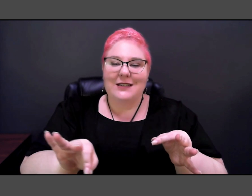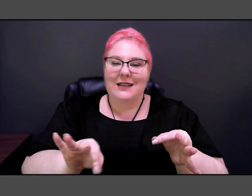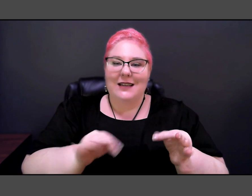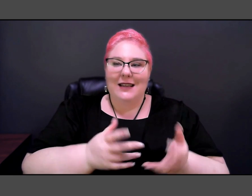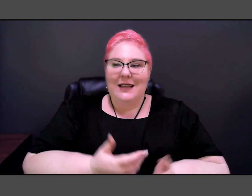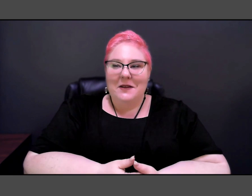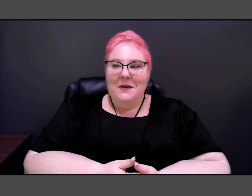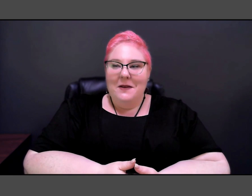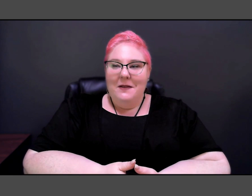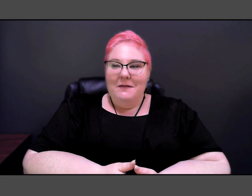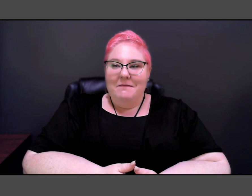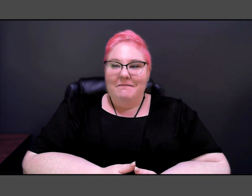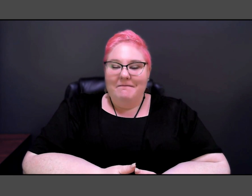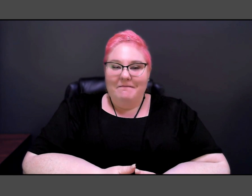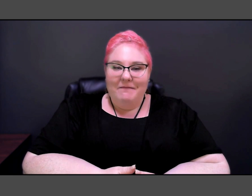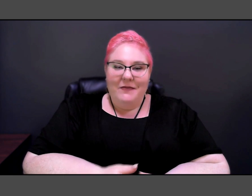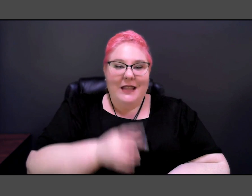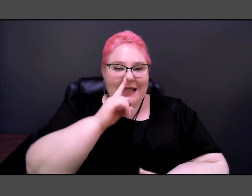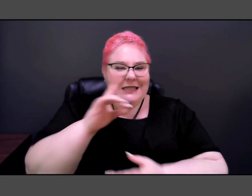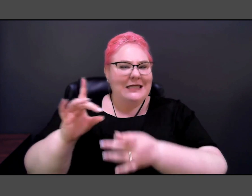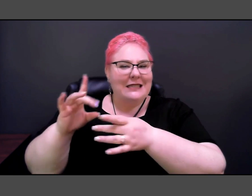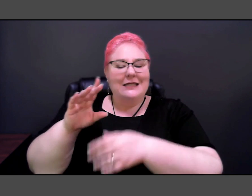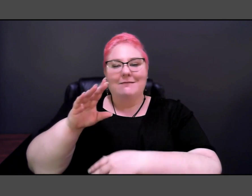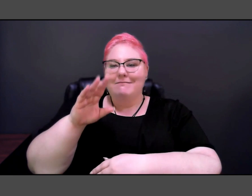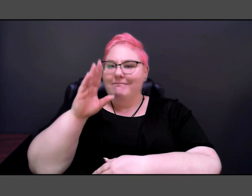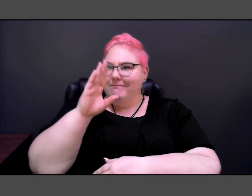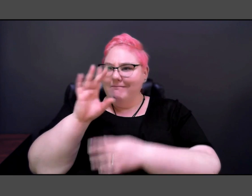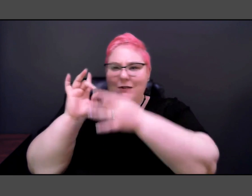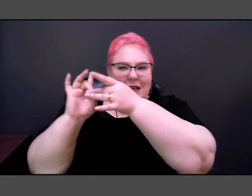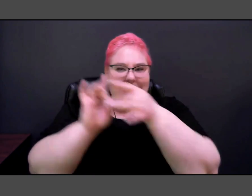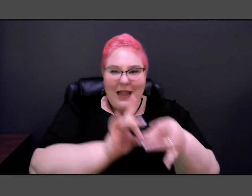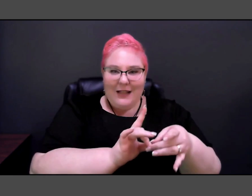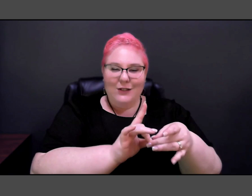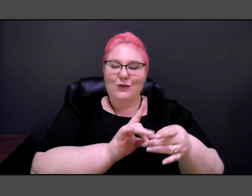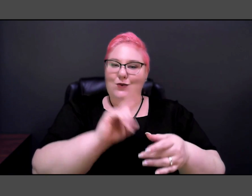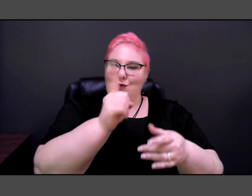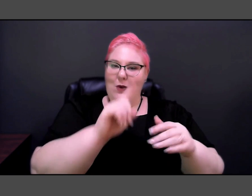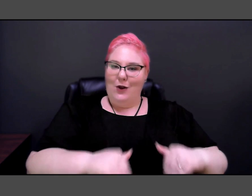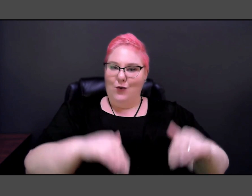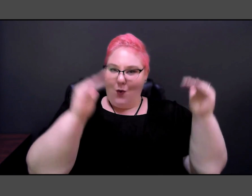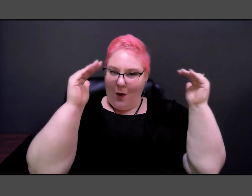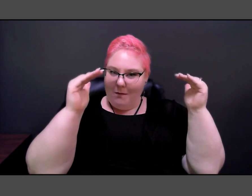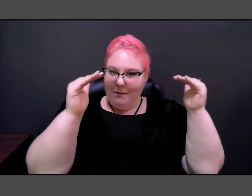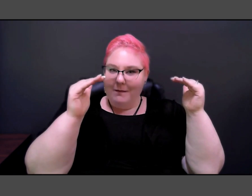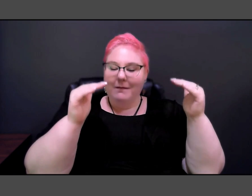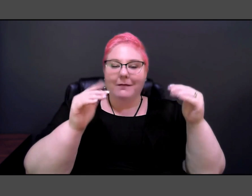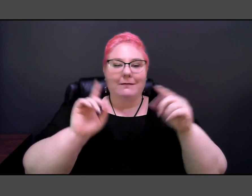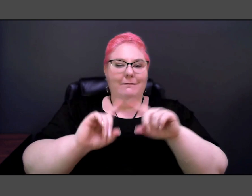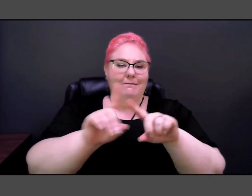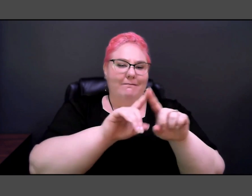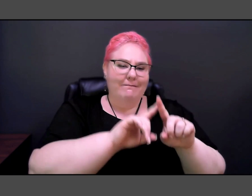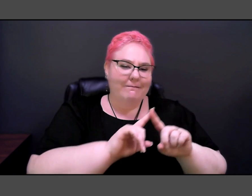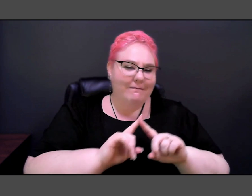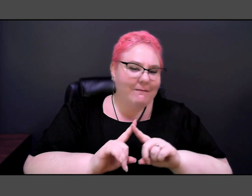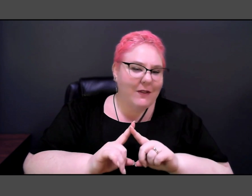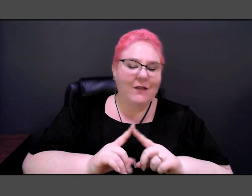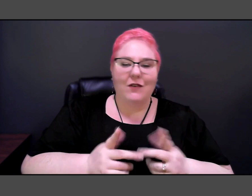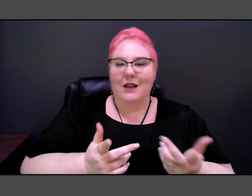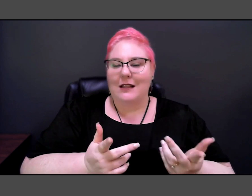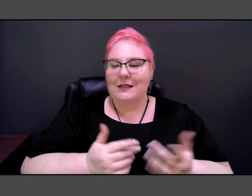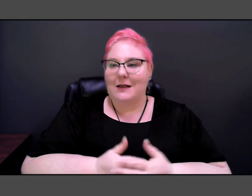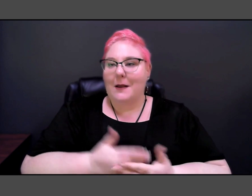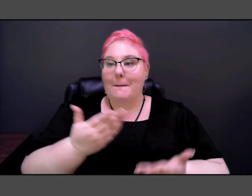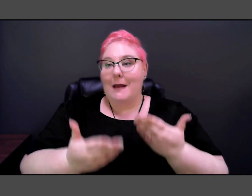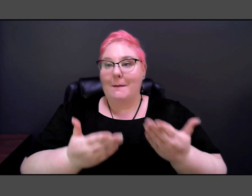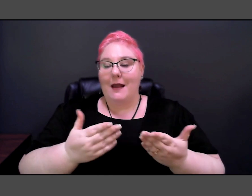directly connected to the geography, right? There's certain colors. Somebody might have a color in their